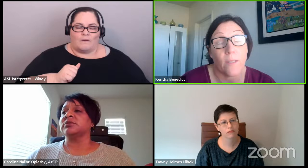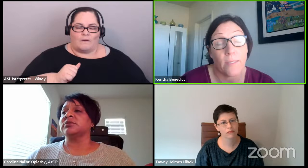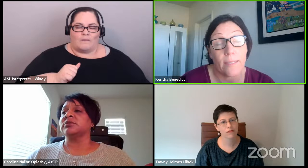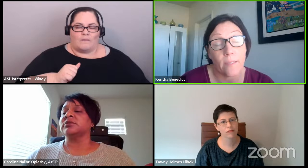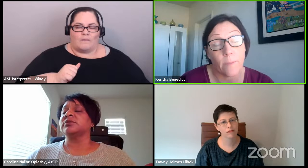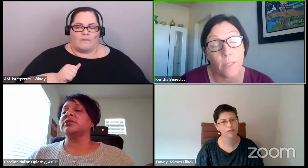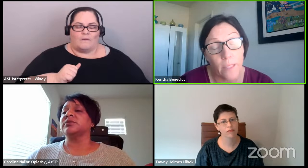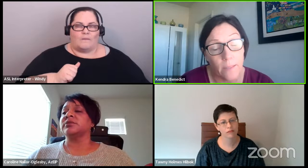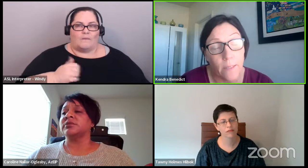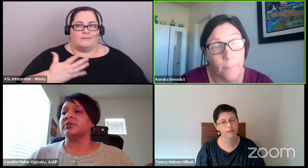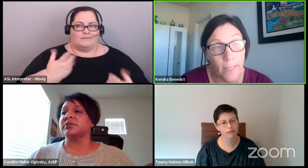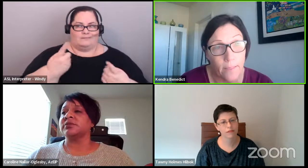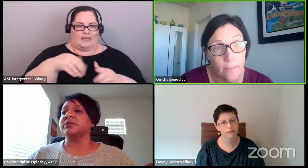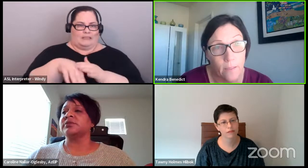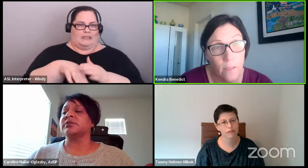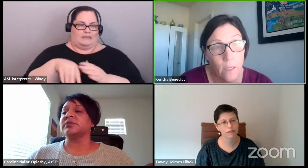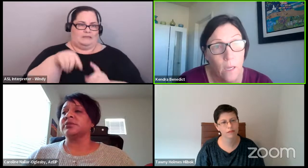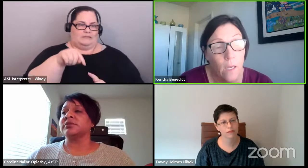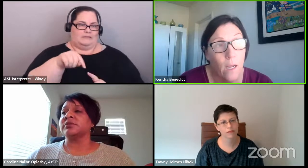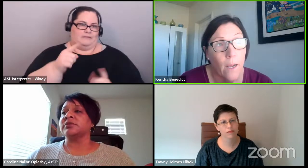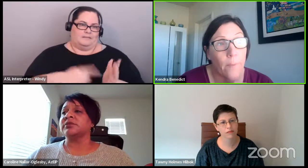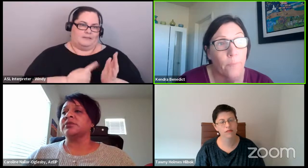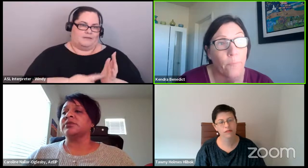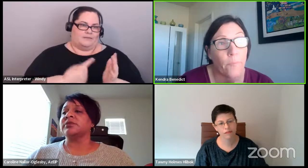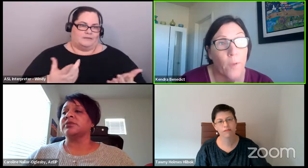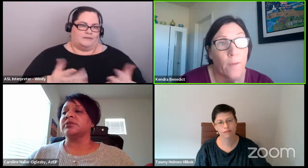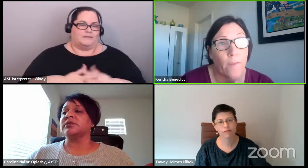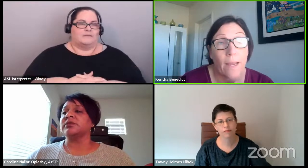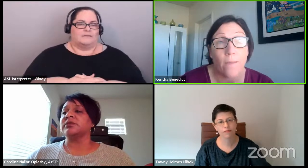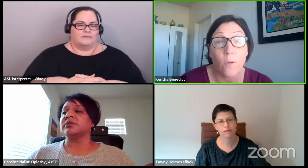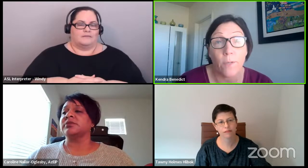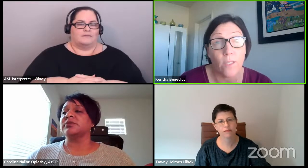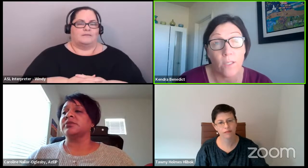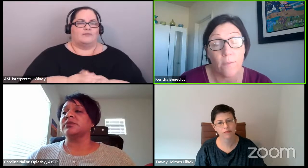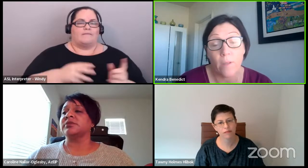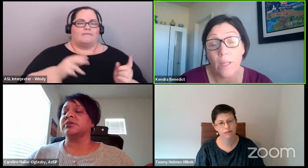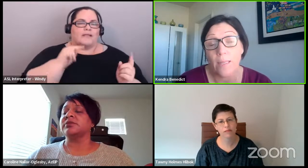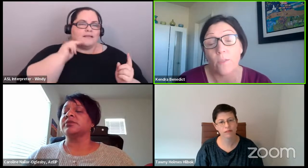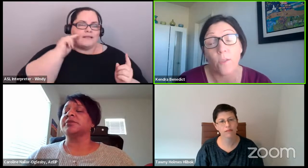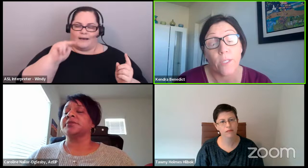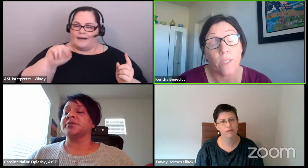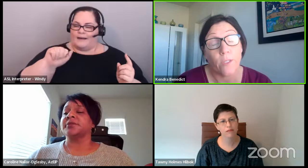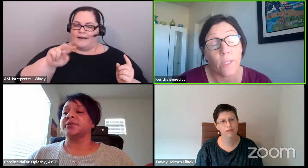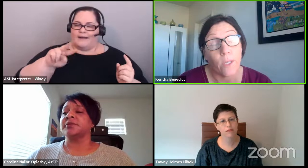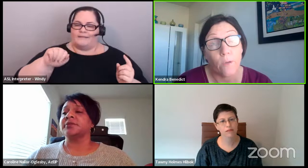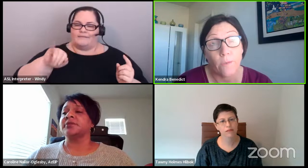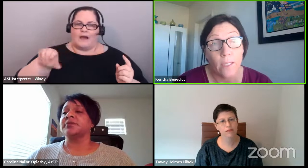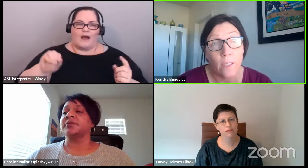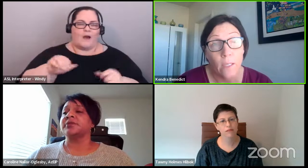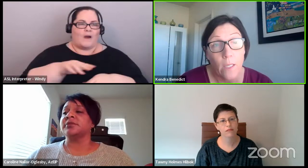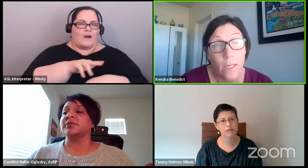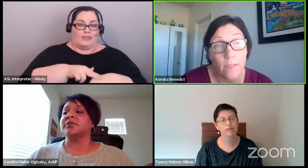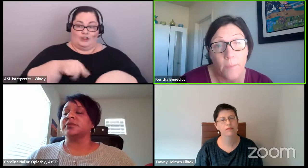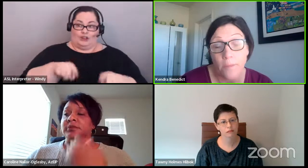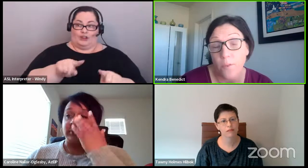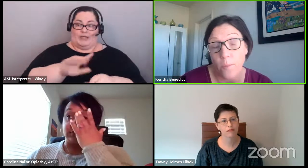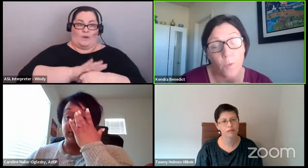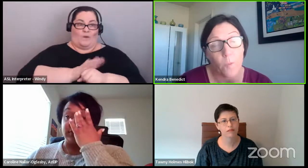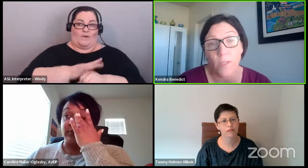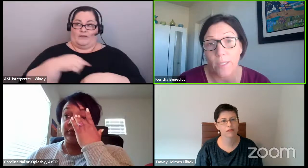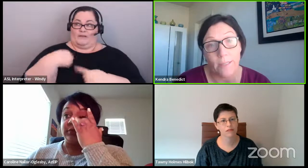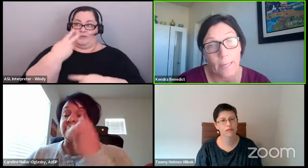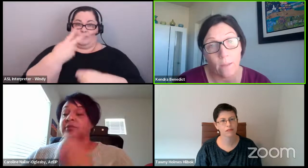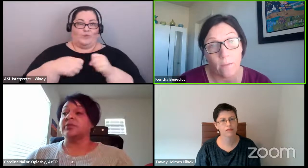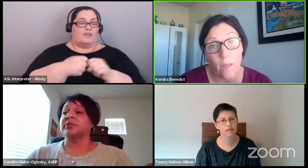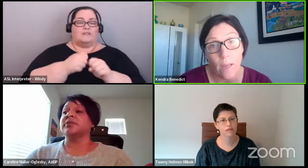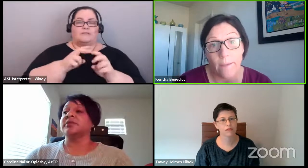it's a question of accessibility in some cases. You have the Navajo Nation that for the last 2 years during COVID has been for the most